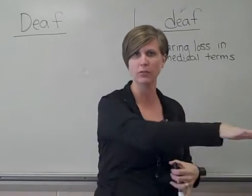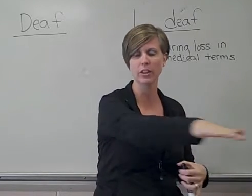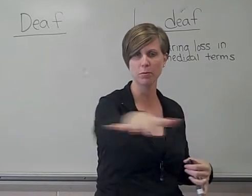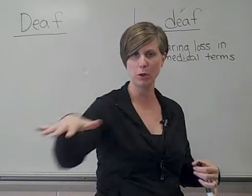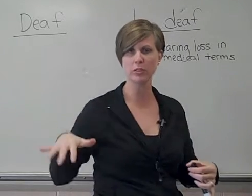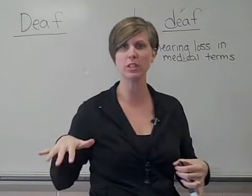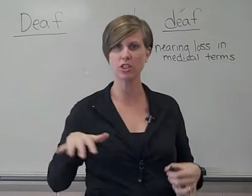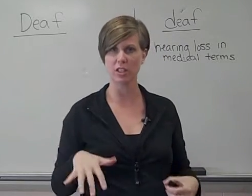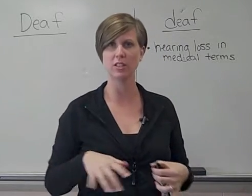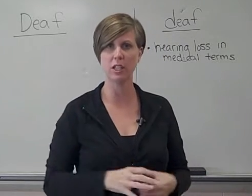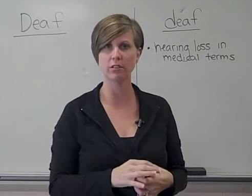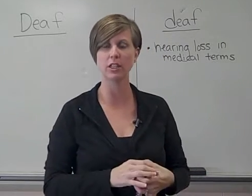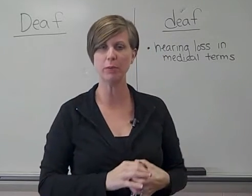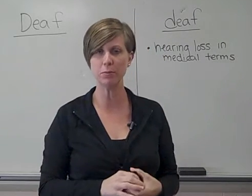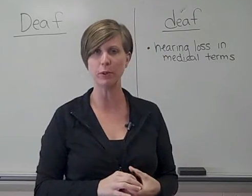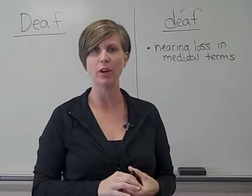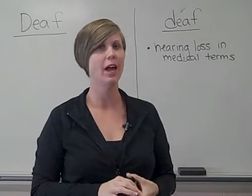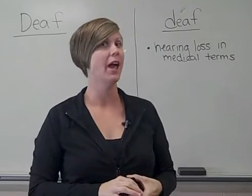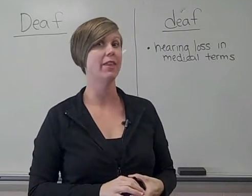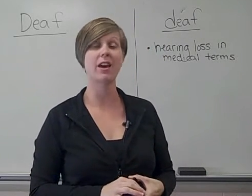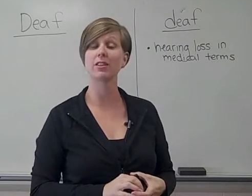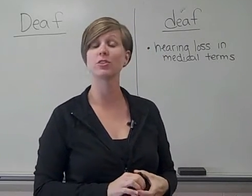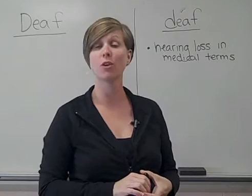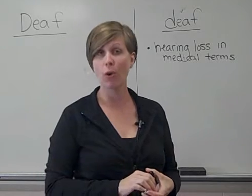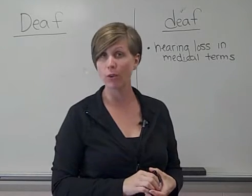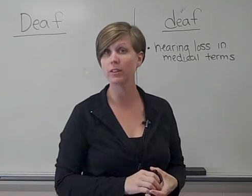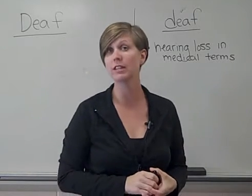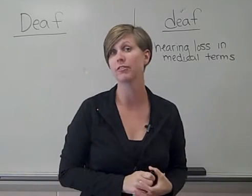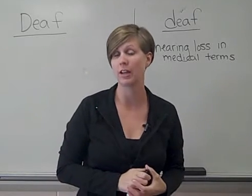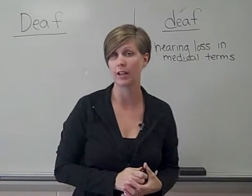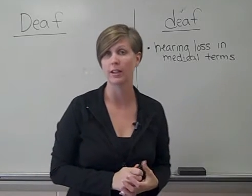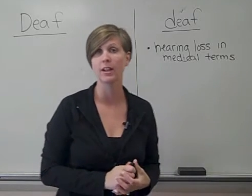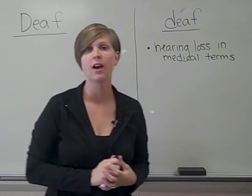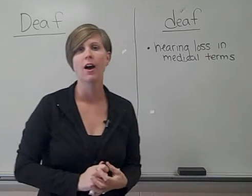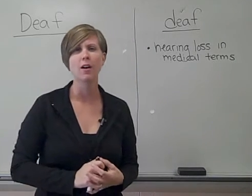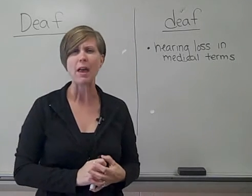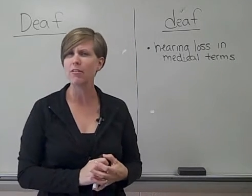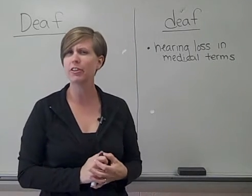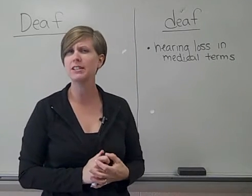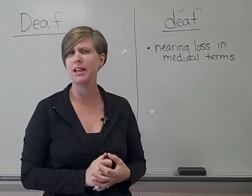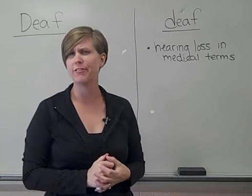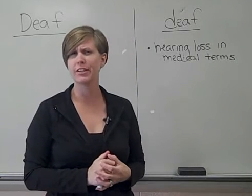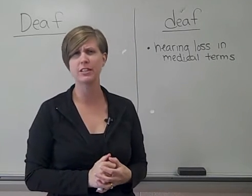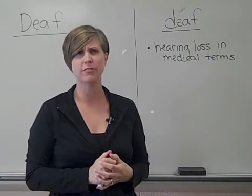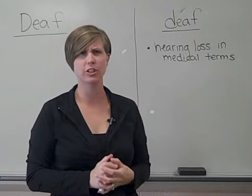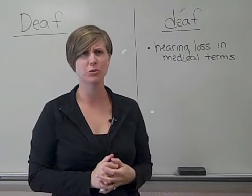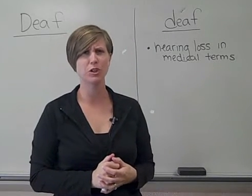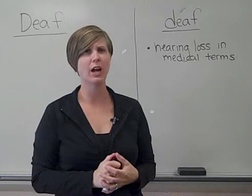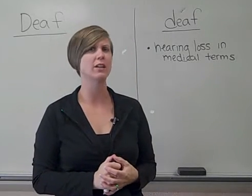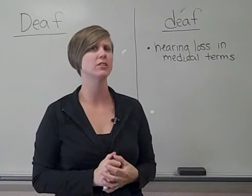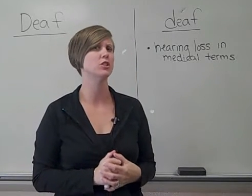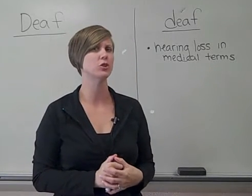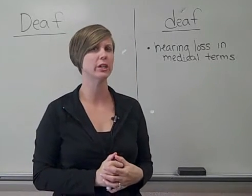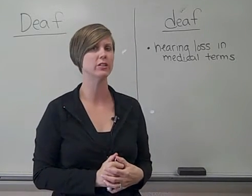with the mostly just hearing people, and that is totally fine. Every deaf individual has the choice